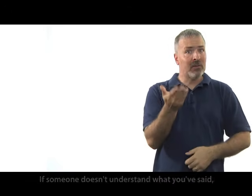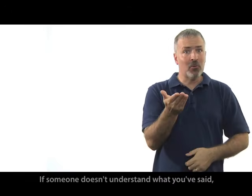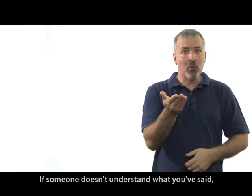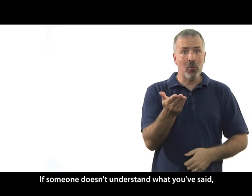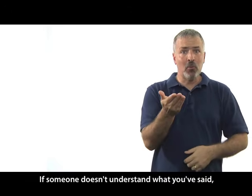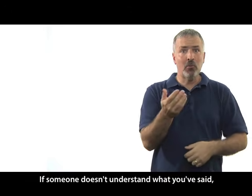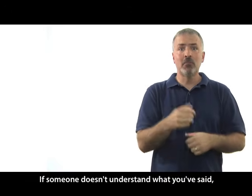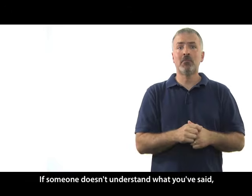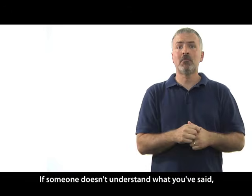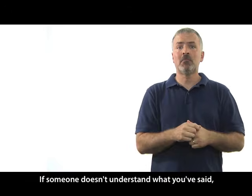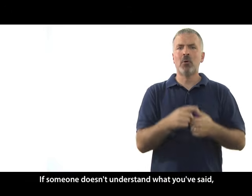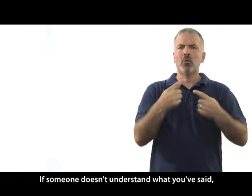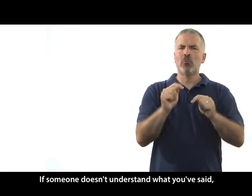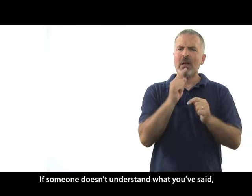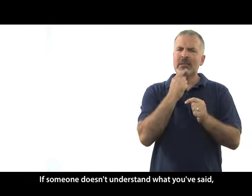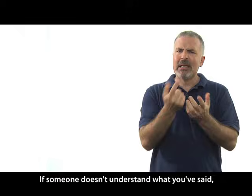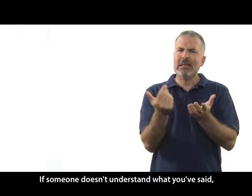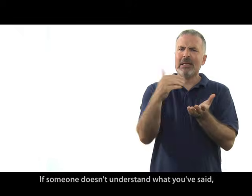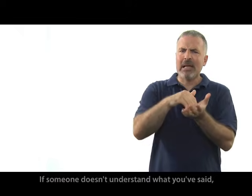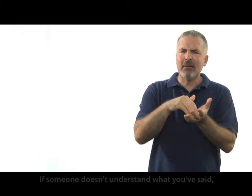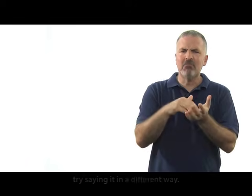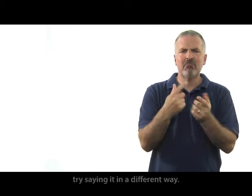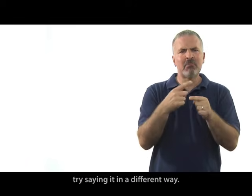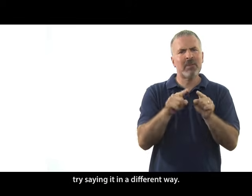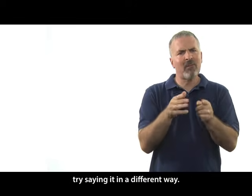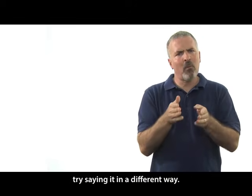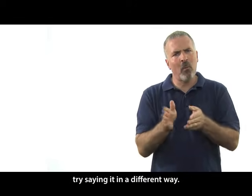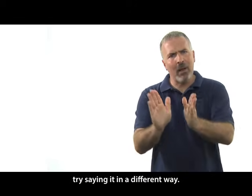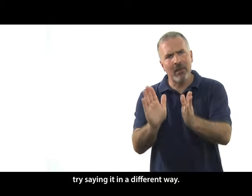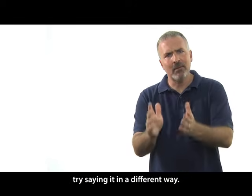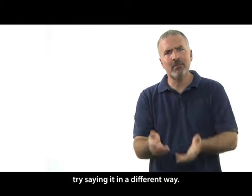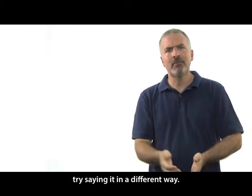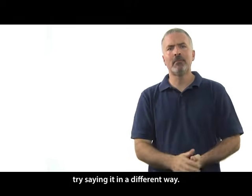If someone doesn't understand what you have said, try saying it in a different way.